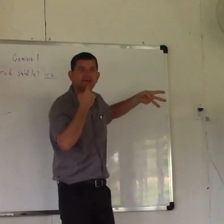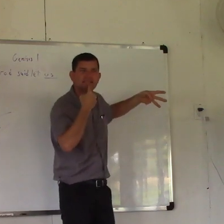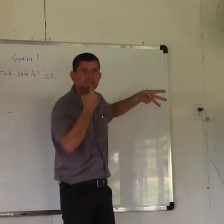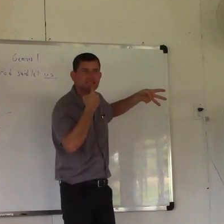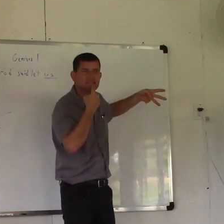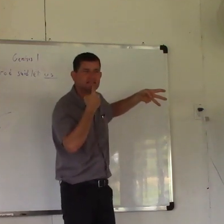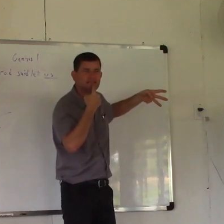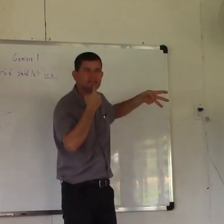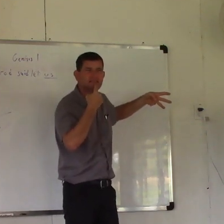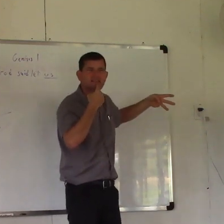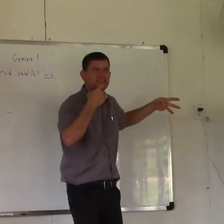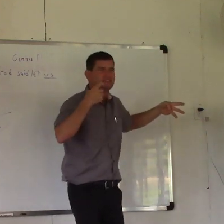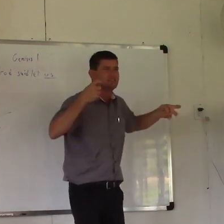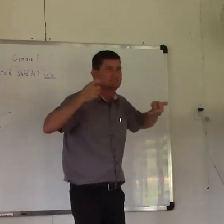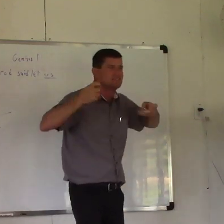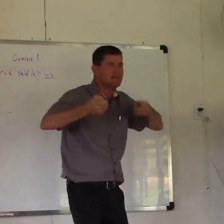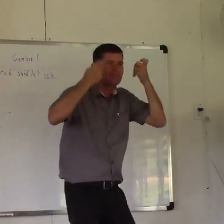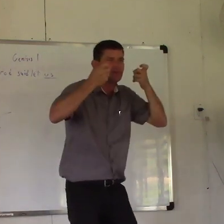says never